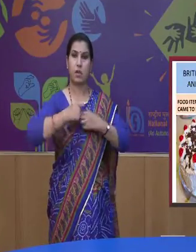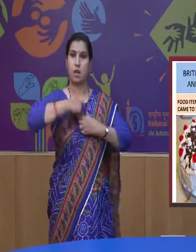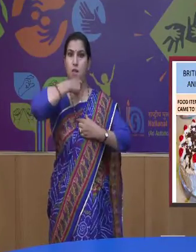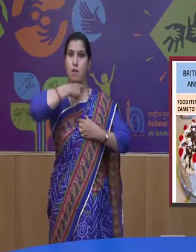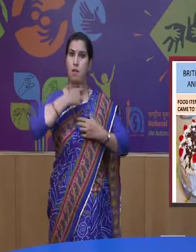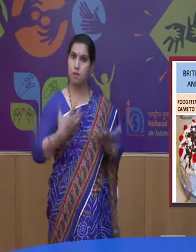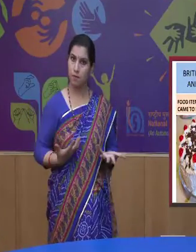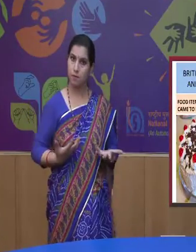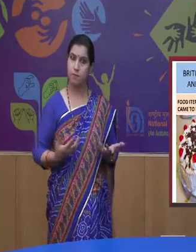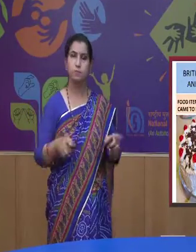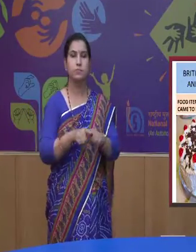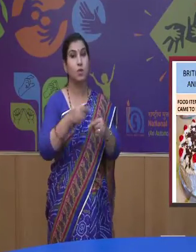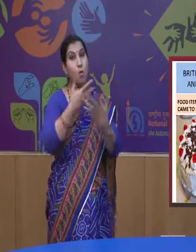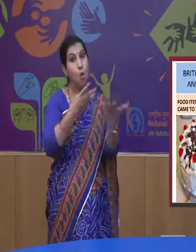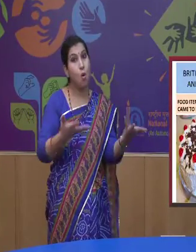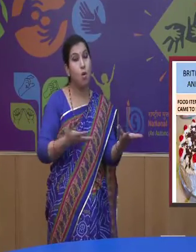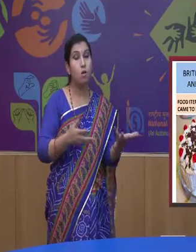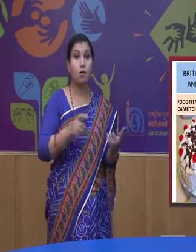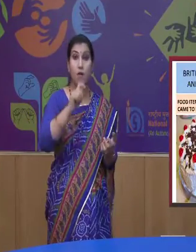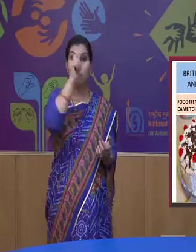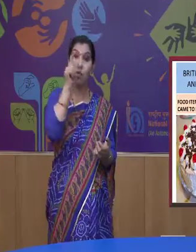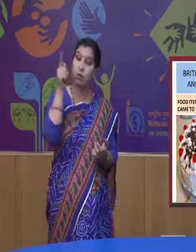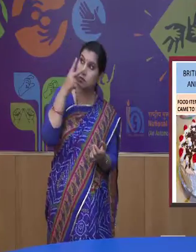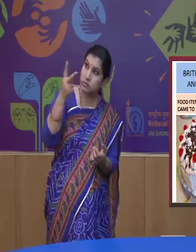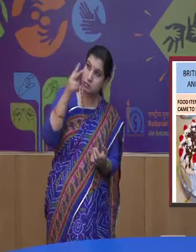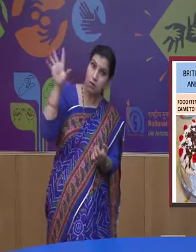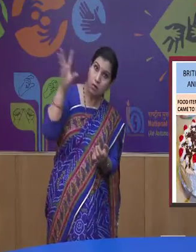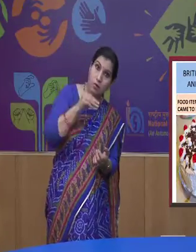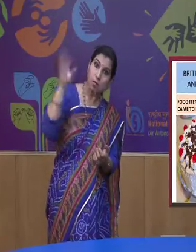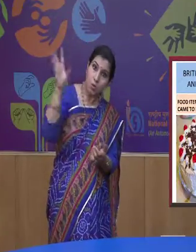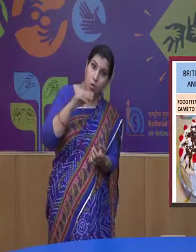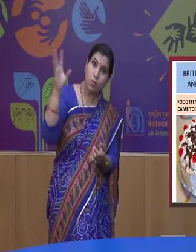tie, all these were adopted by us from the British.